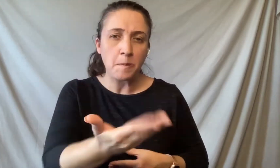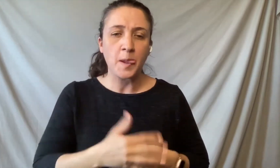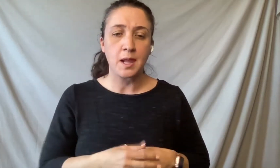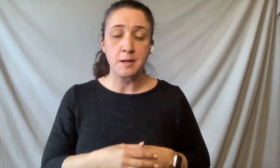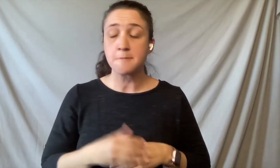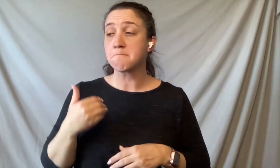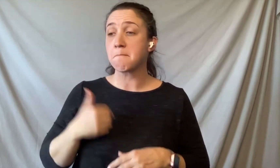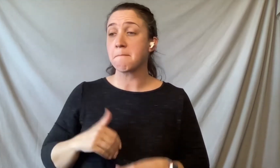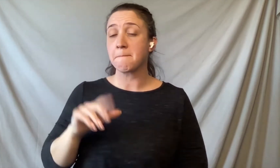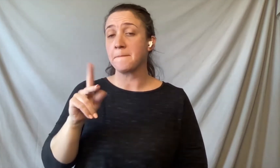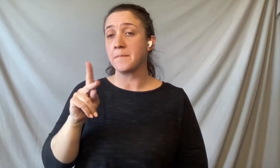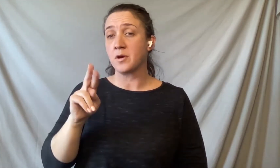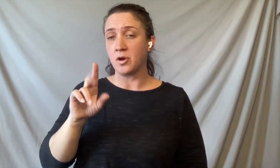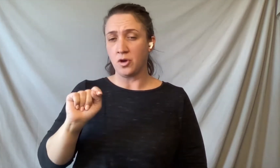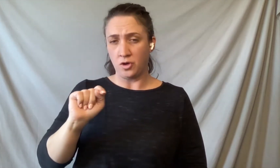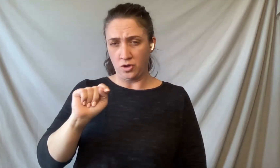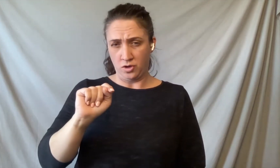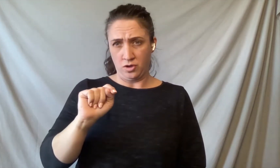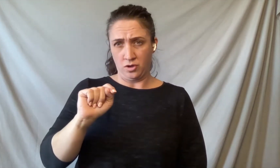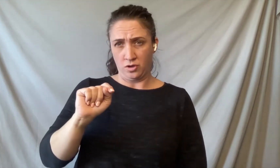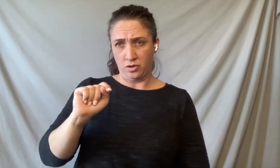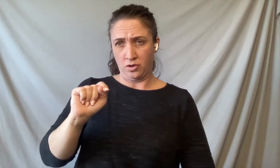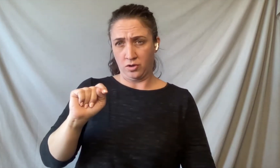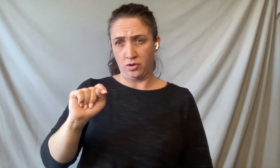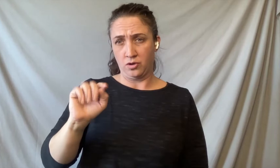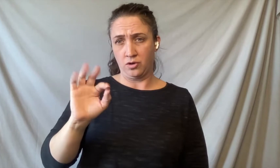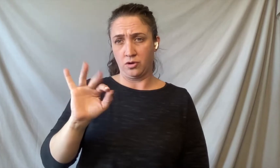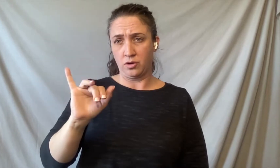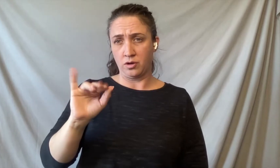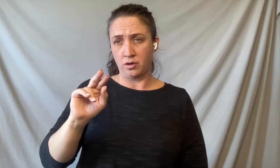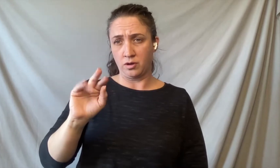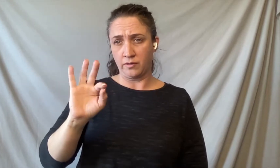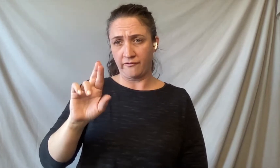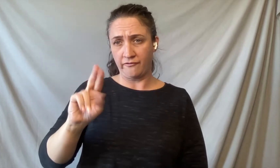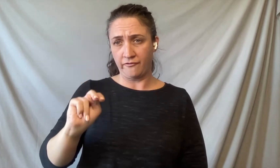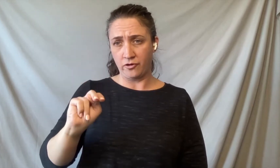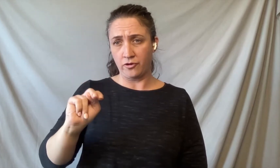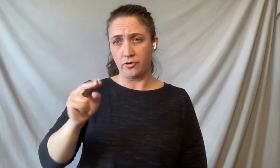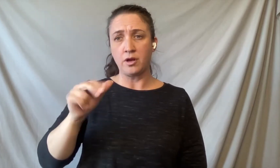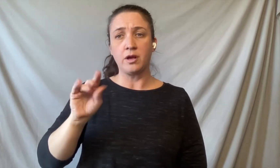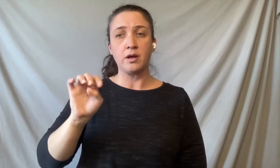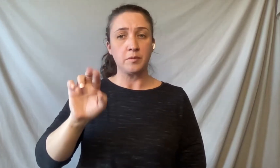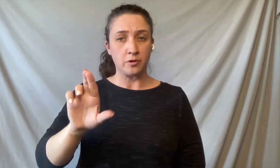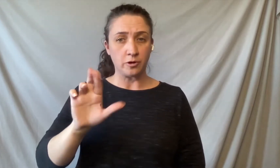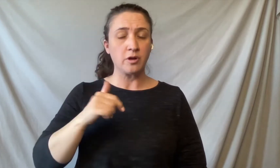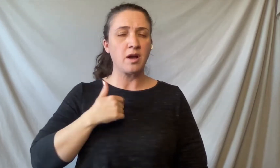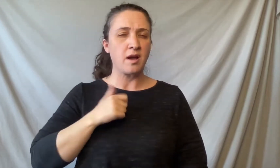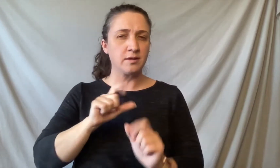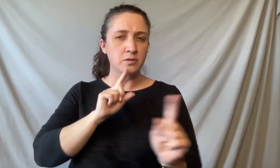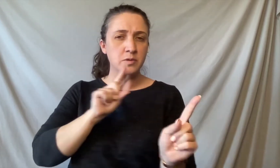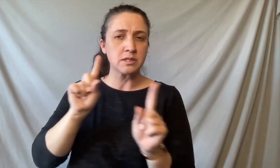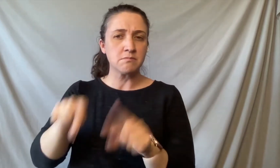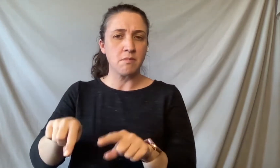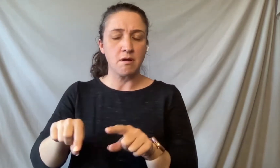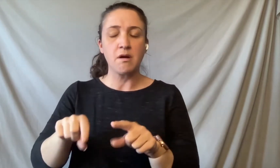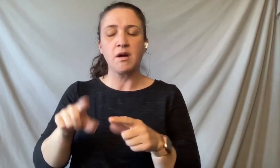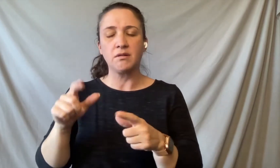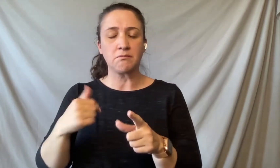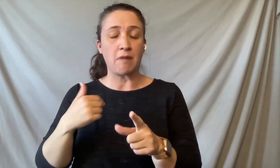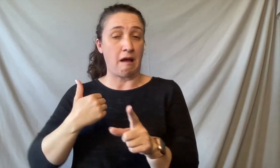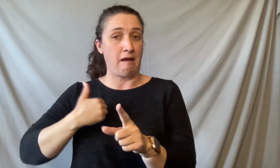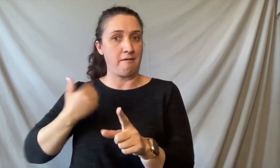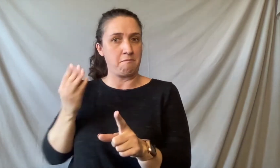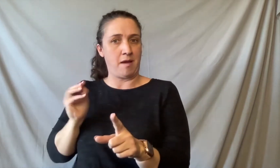This is Kurt Fernhaber. Claire, so I can respond to that, and then I've got other questions, but I'll leave those till